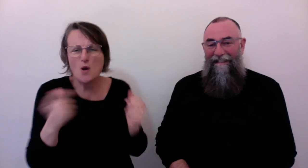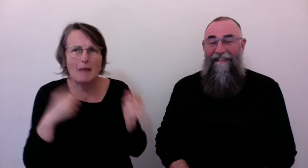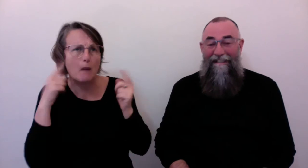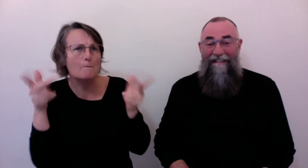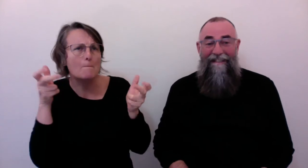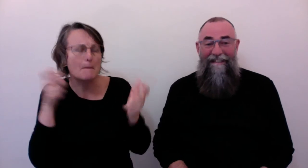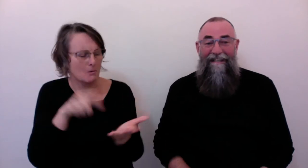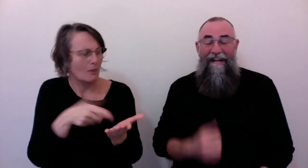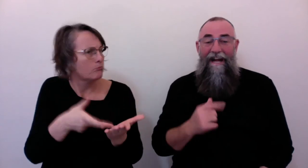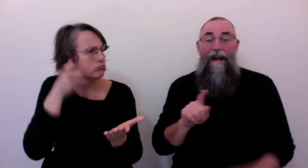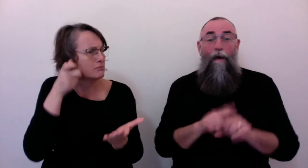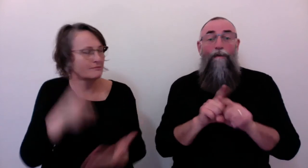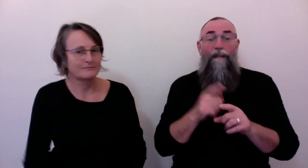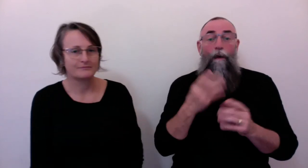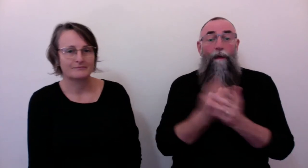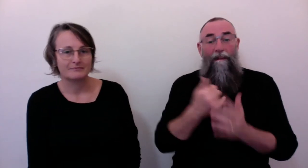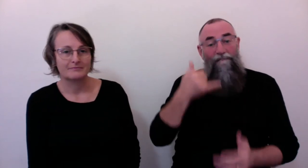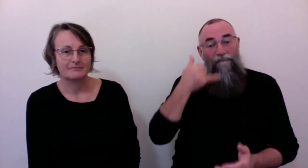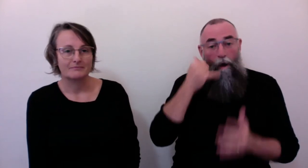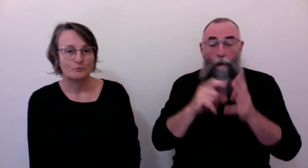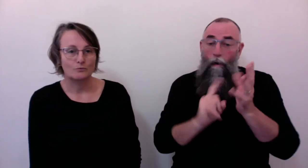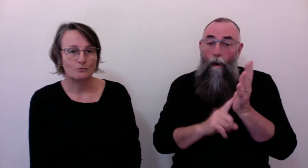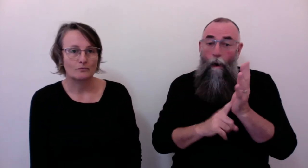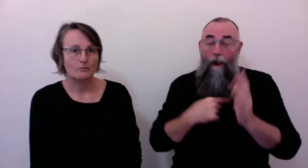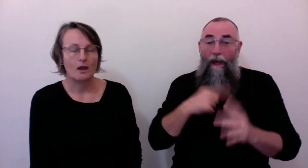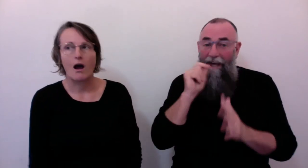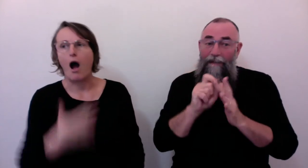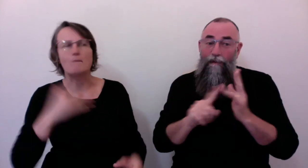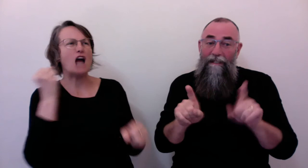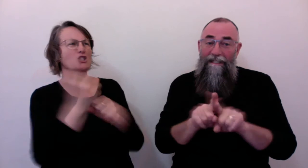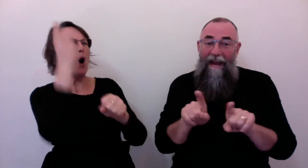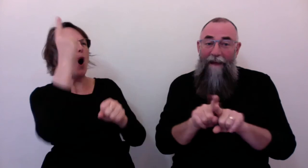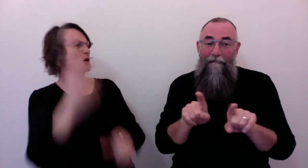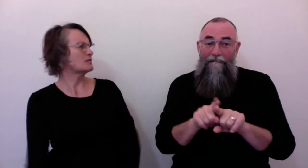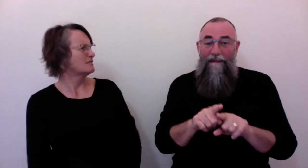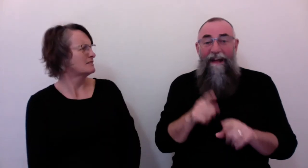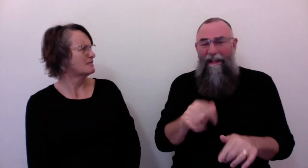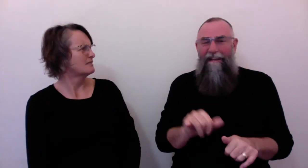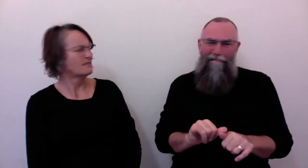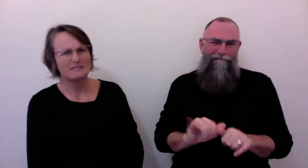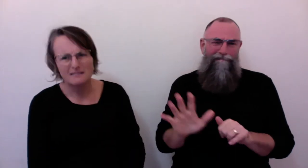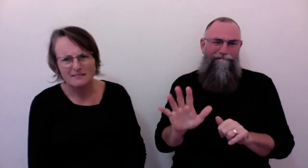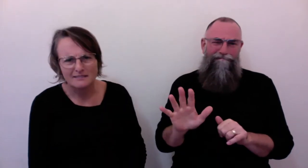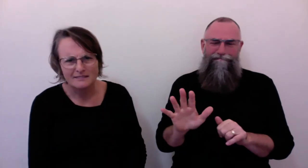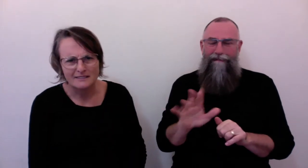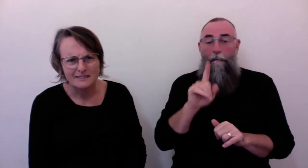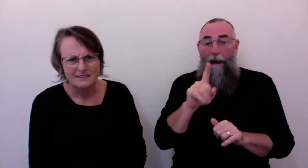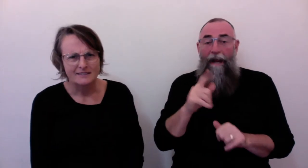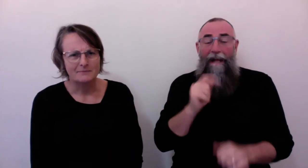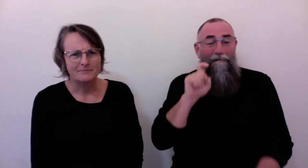do it with phone calls as well, Oh my So, gosh. which is really cool. But it's really funny because like if I'm walking You've got